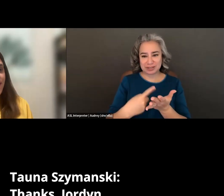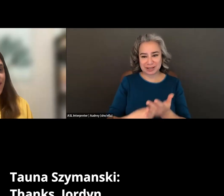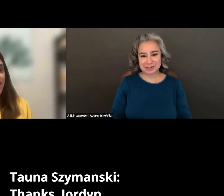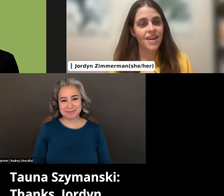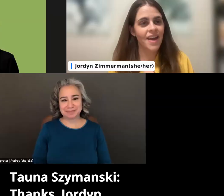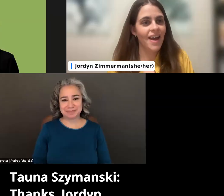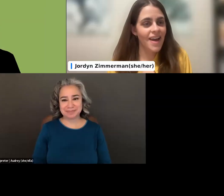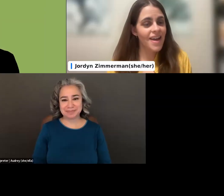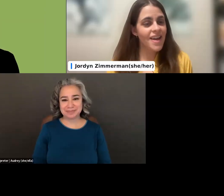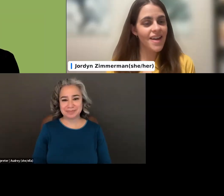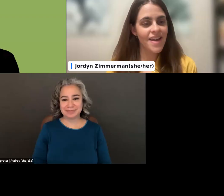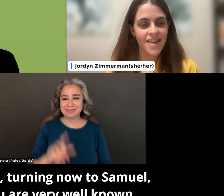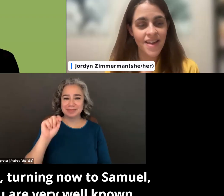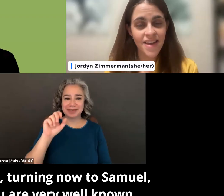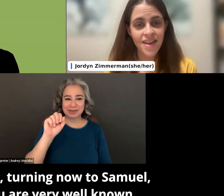Thanks, Jordyn.